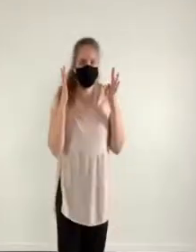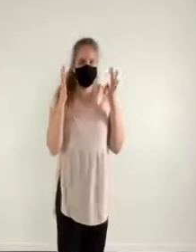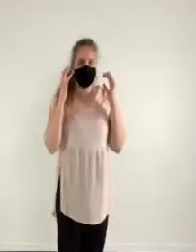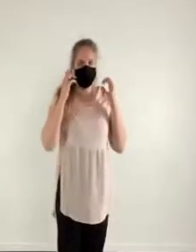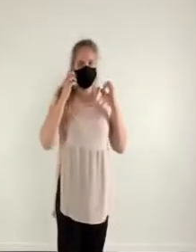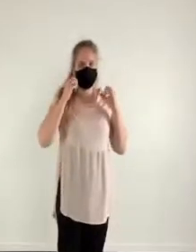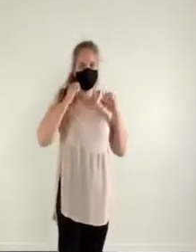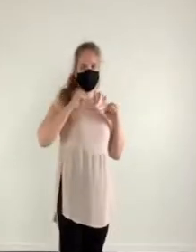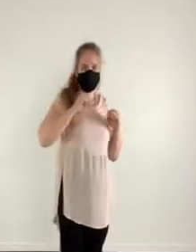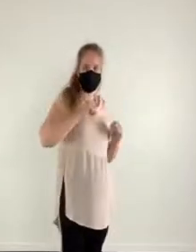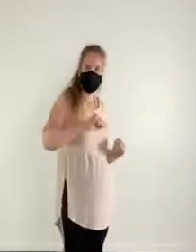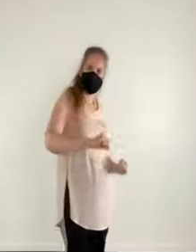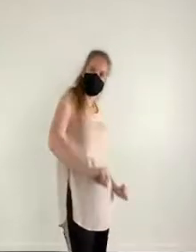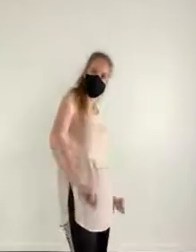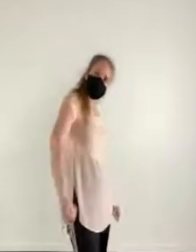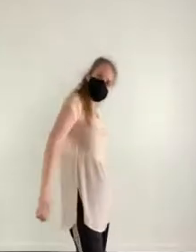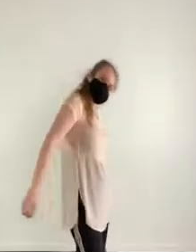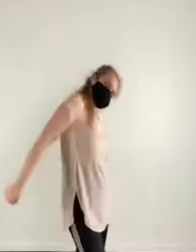sexually assaulted,